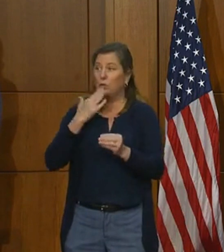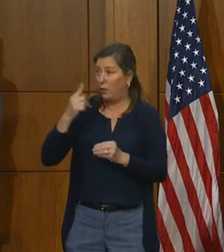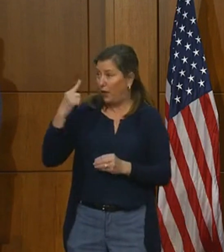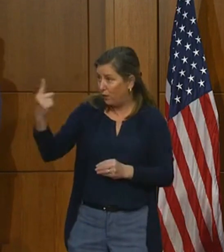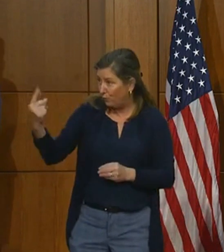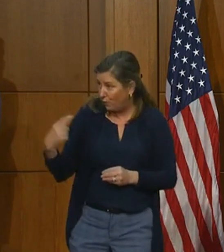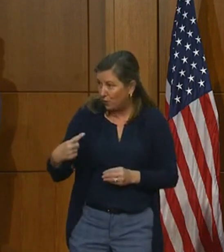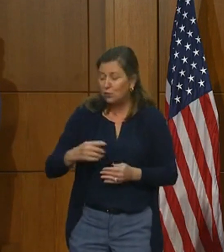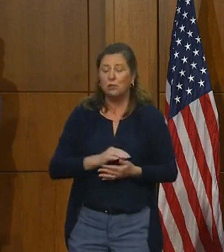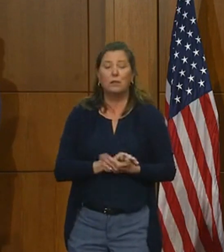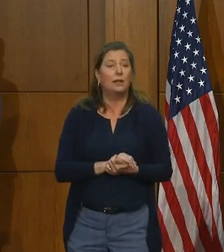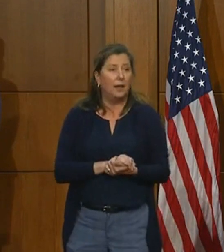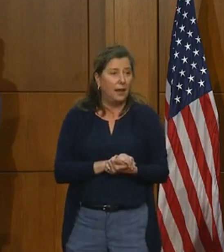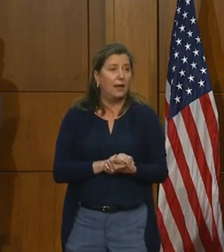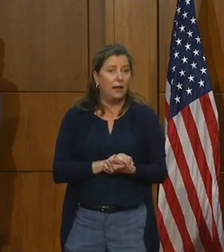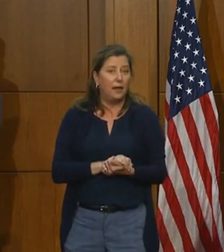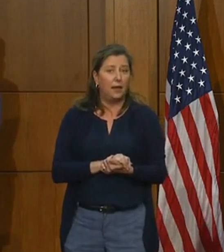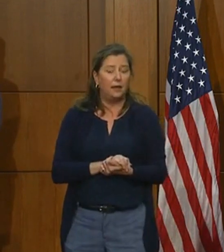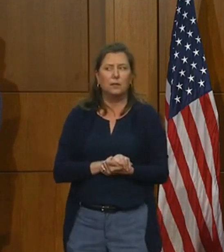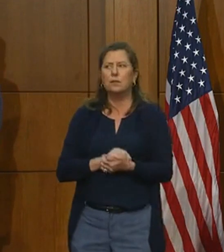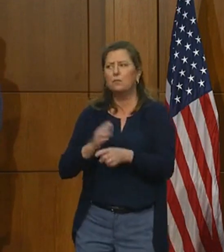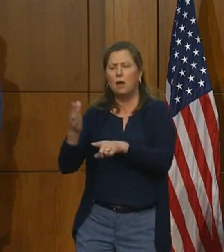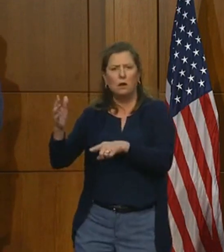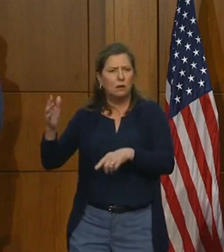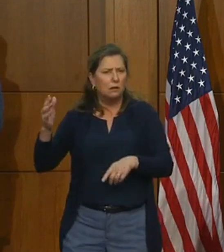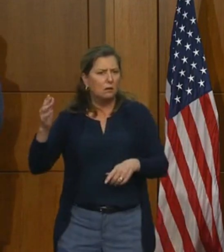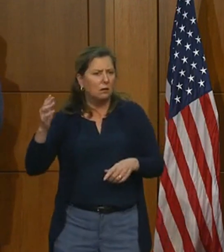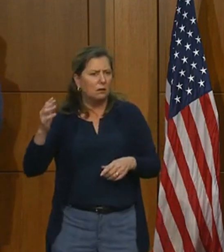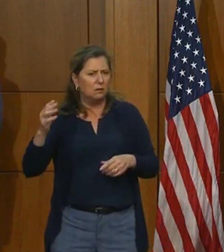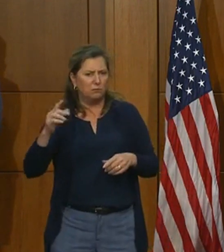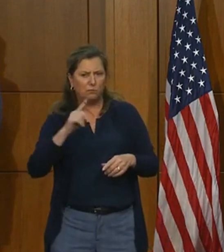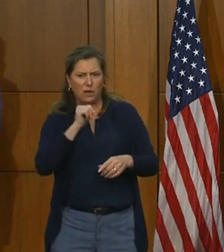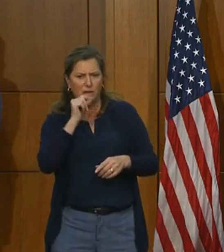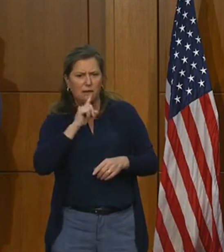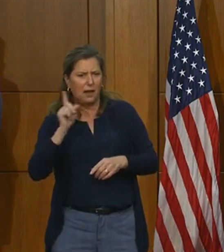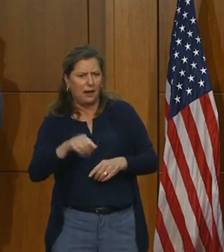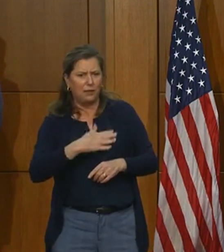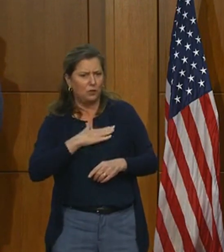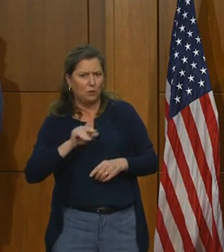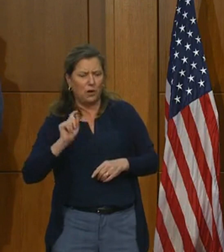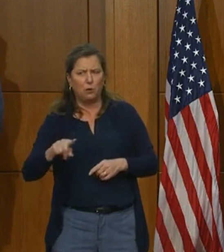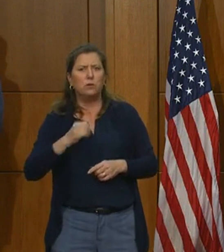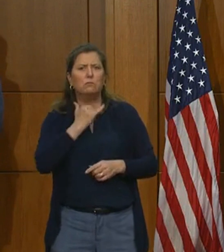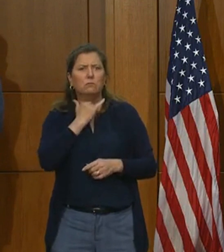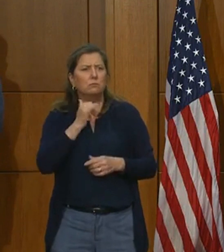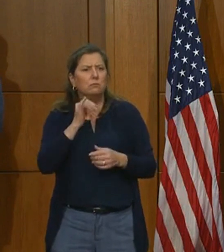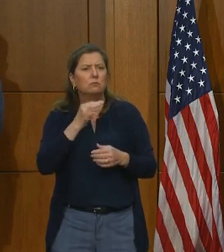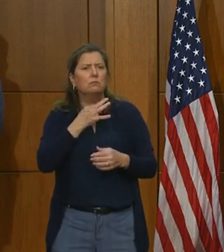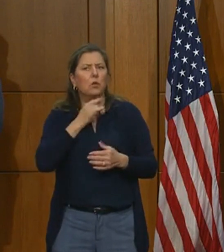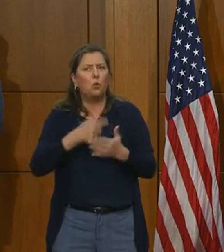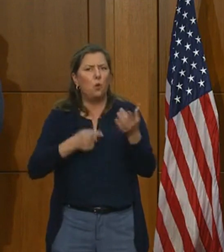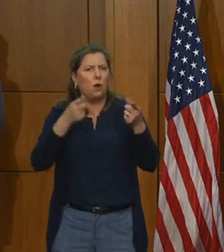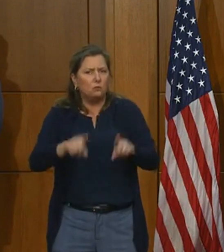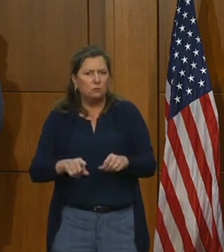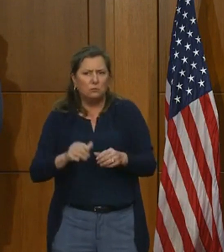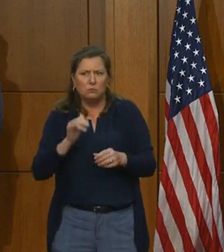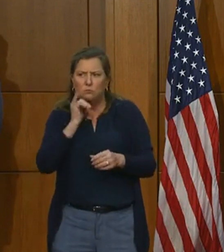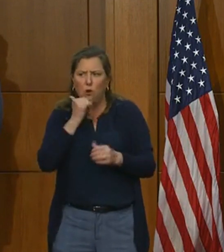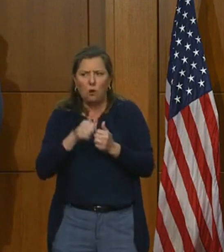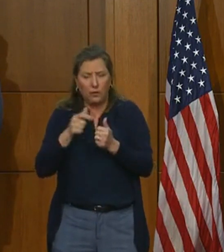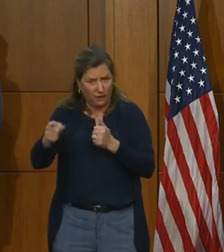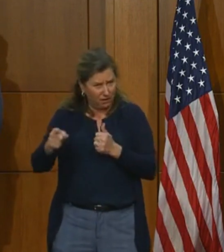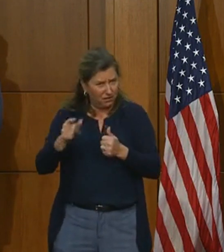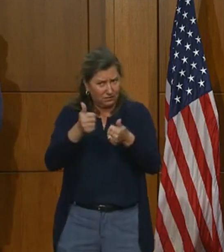question. And thank you. You haven't answered any of my questions. What went wrong at Dillwyn? Have administrators been told